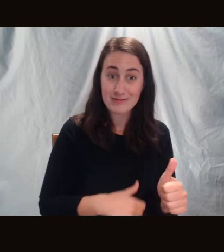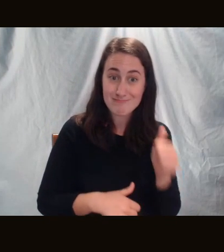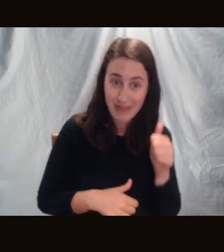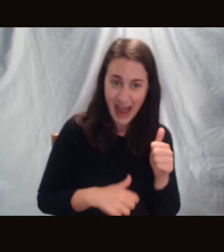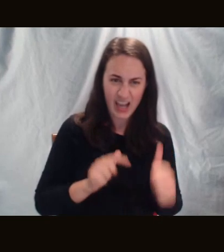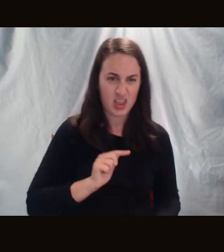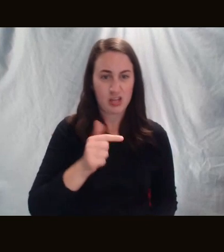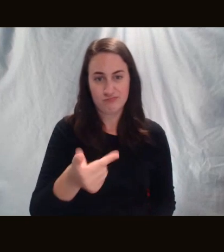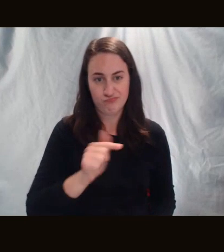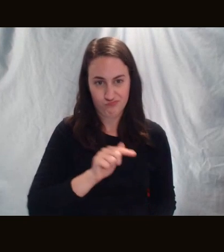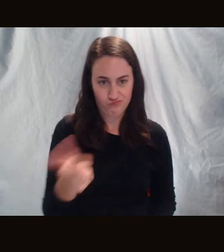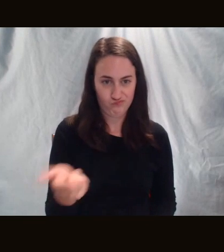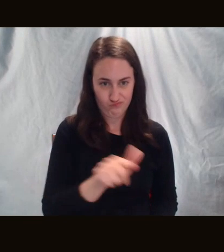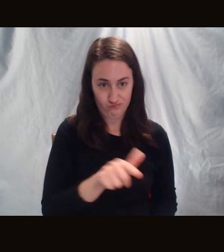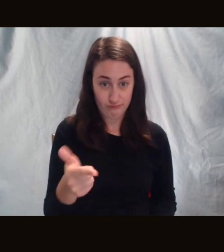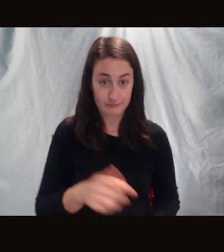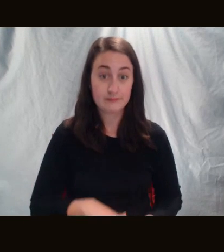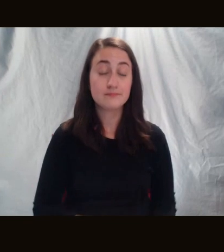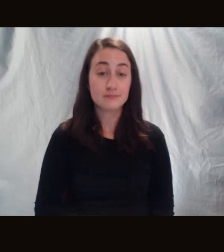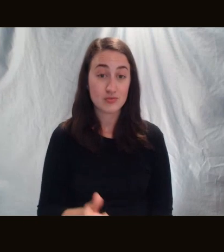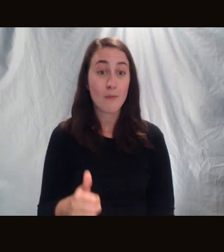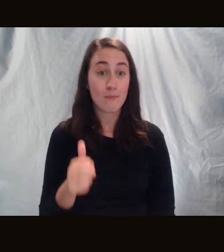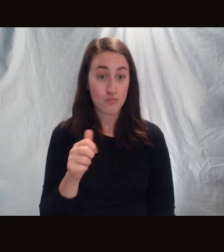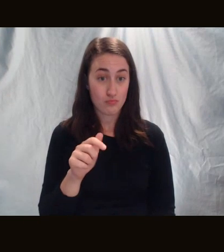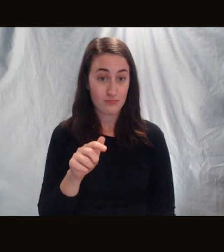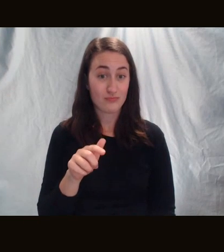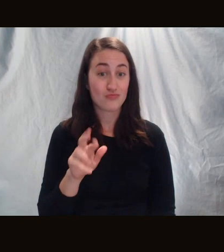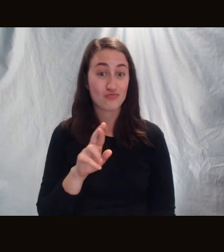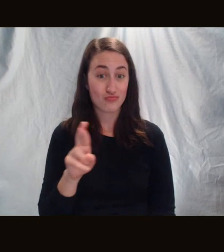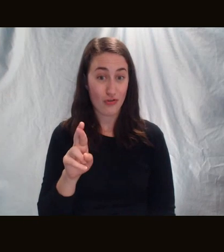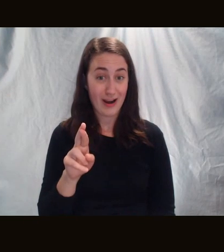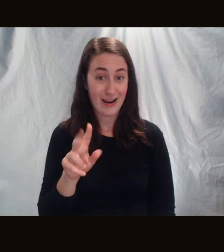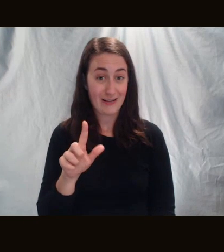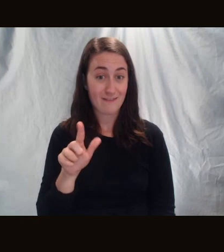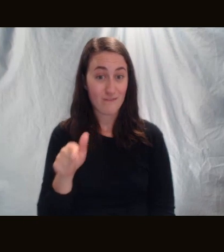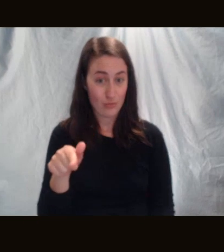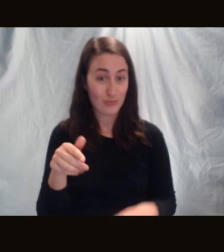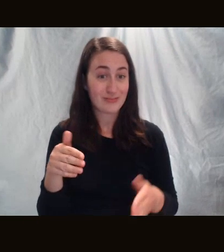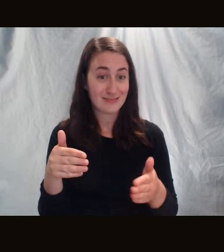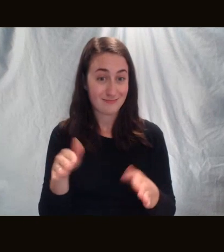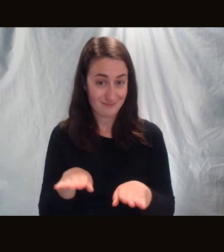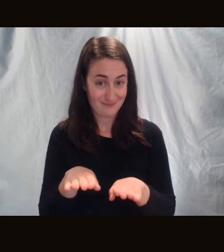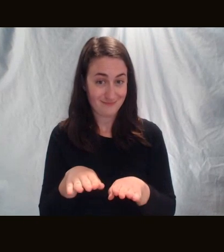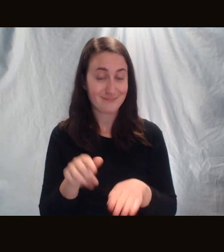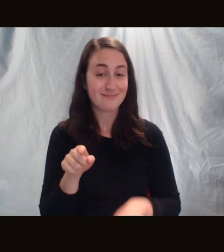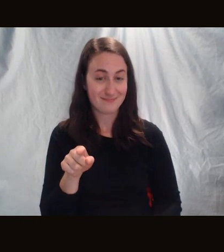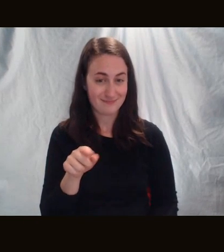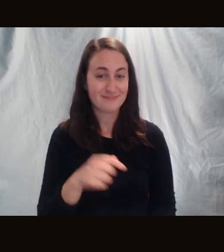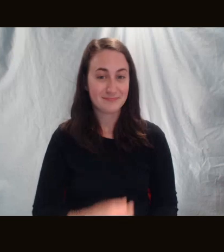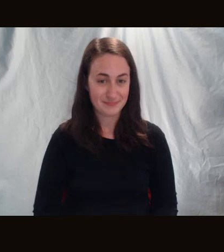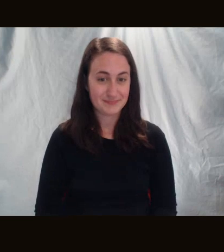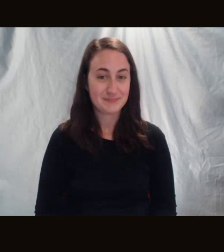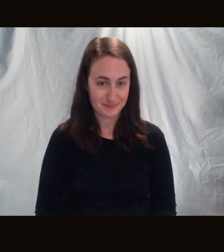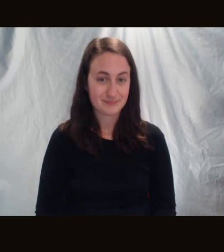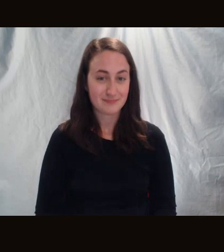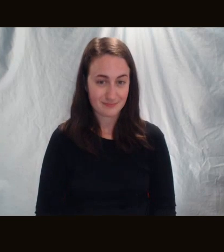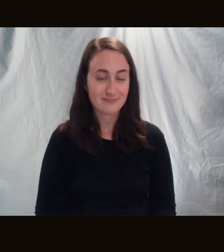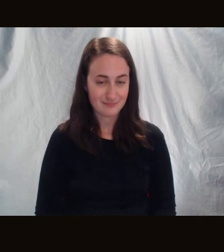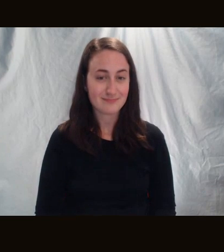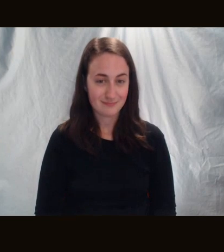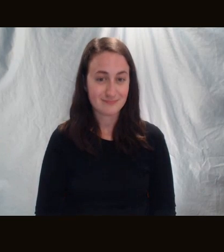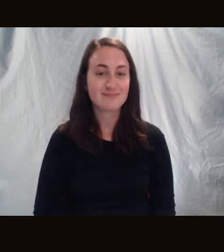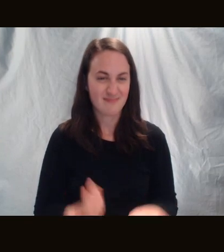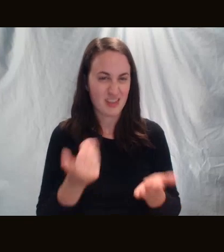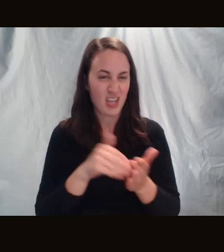We alternate between the two. So it goes back, right, forward, together. I go back, she comes forward and plays together.